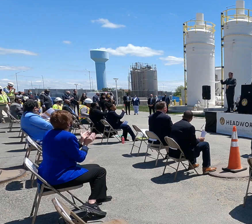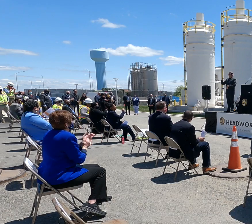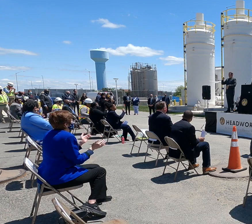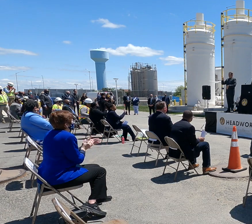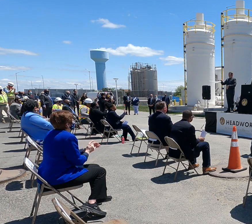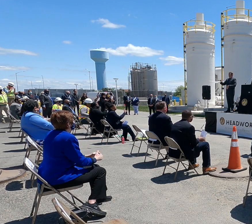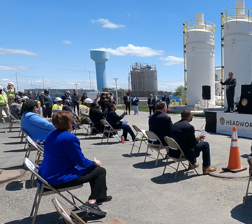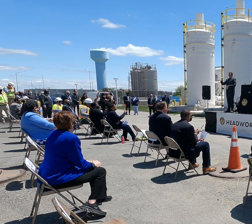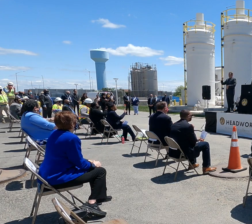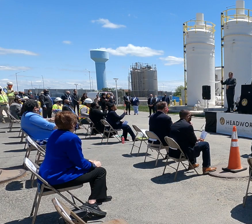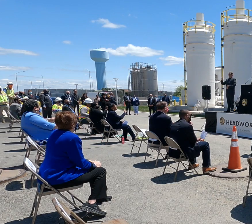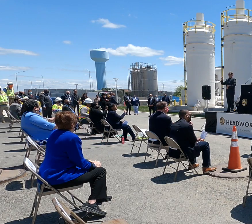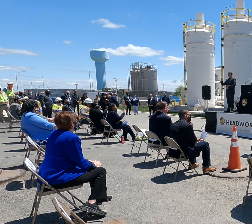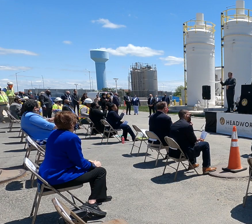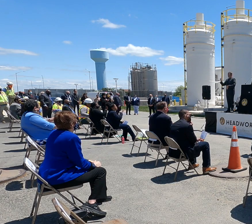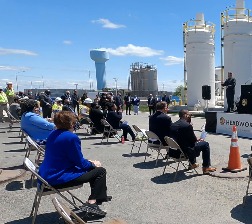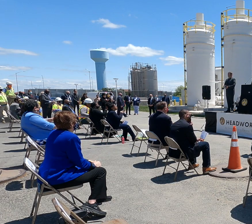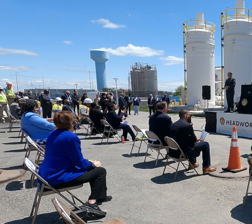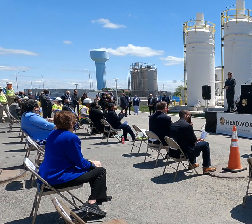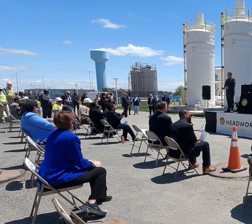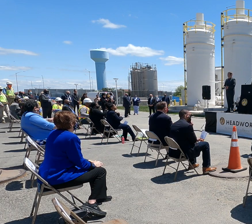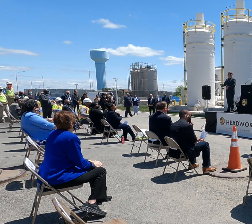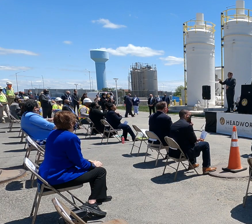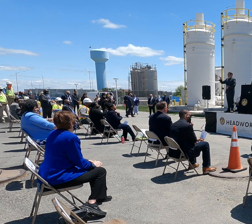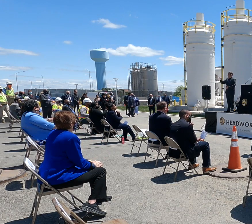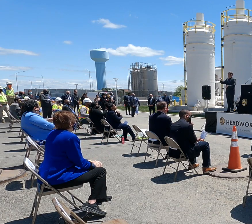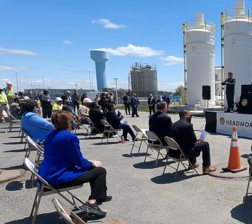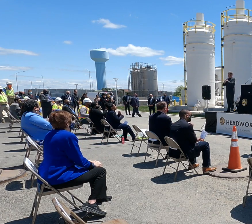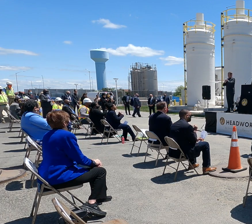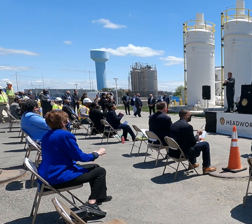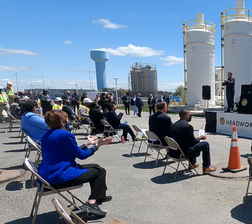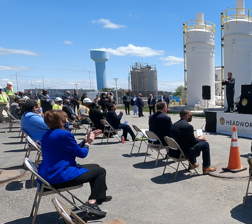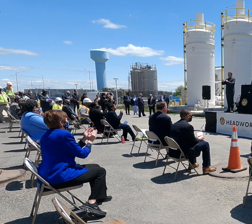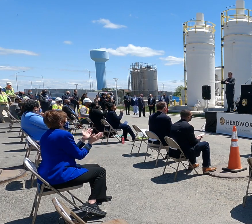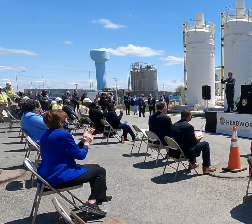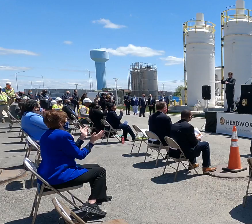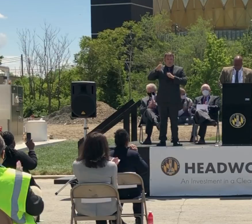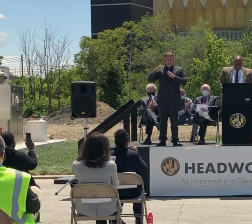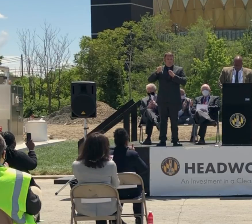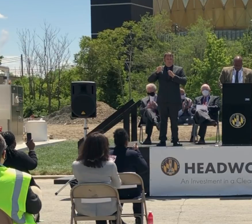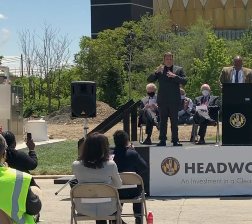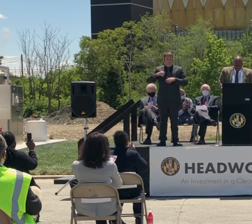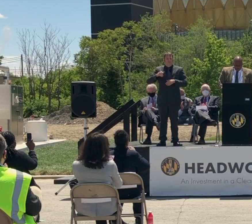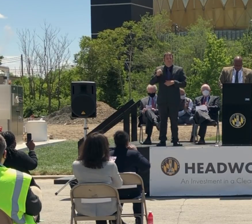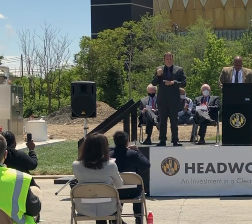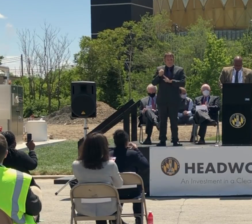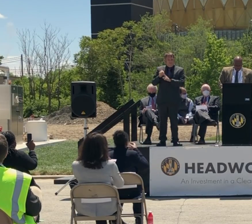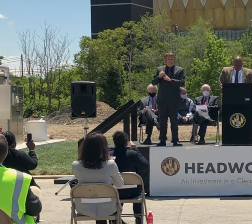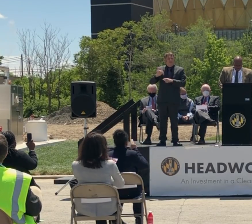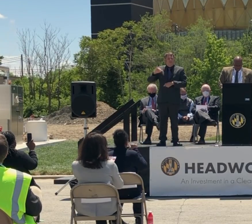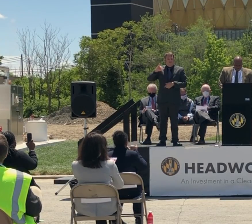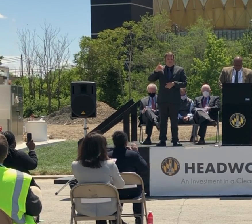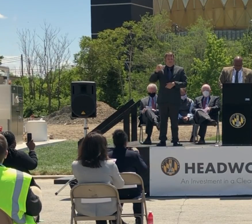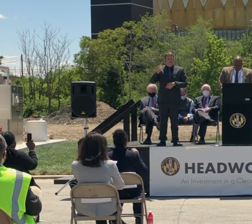We have Baltimore County Executive Johnny Olszewski.